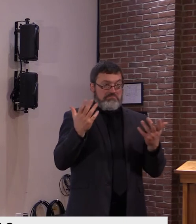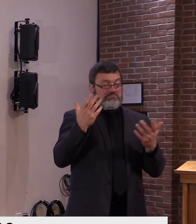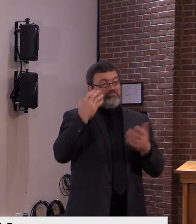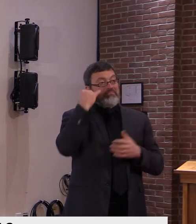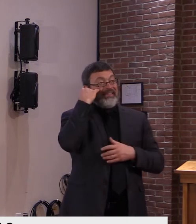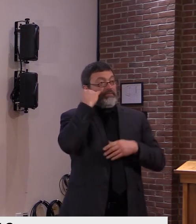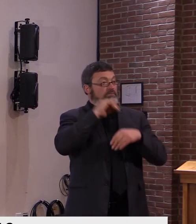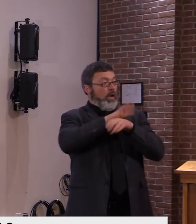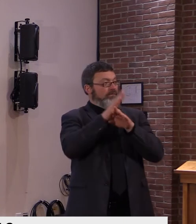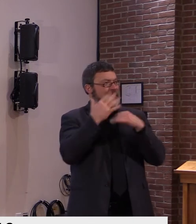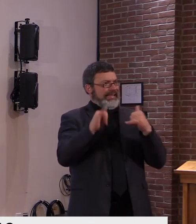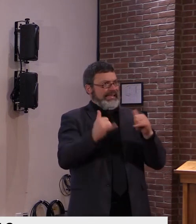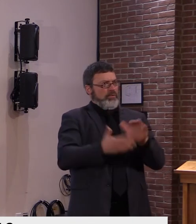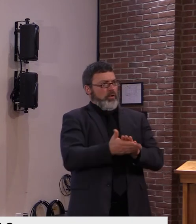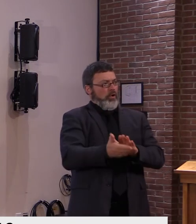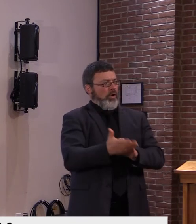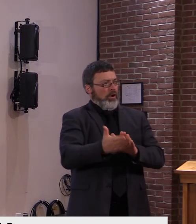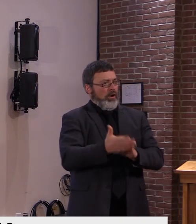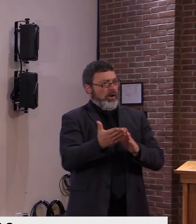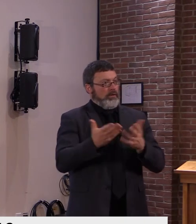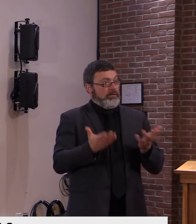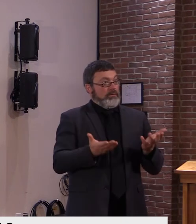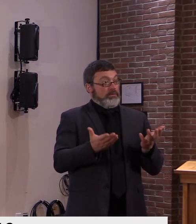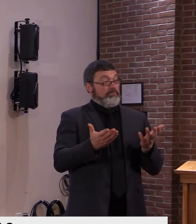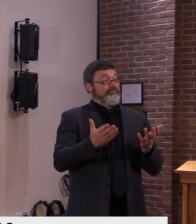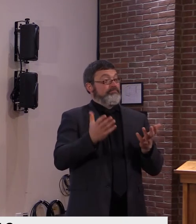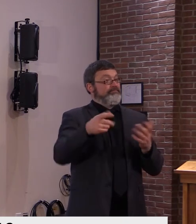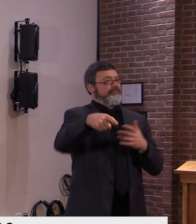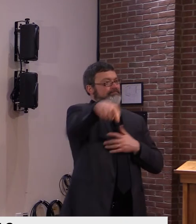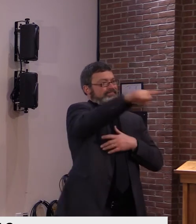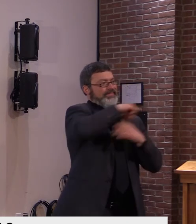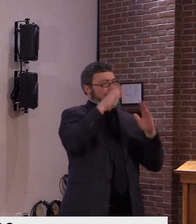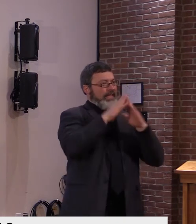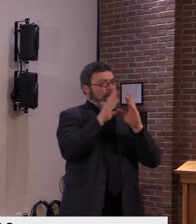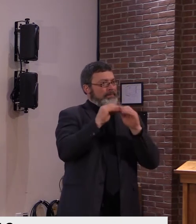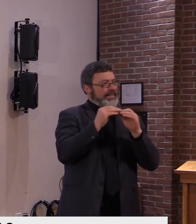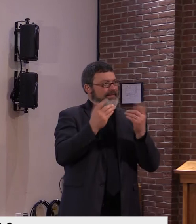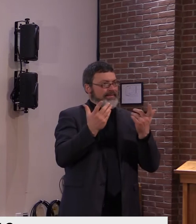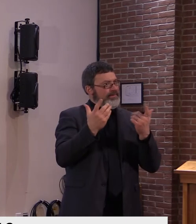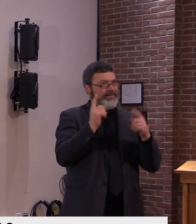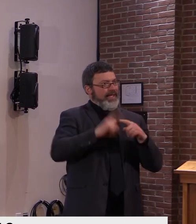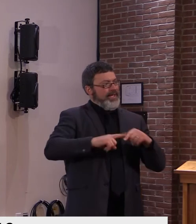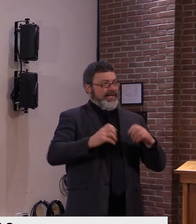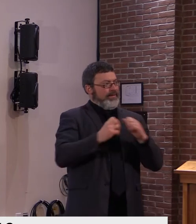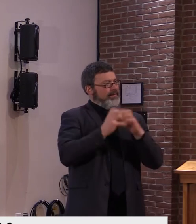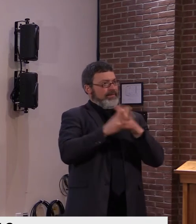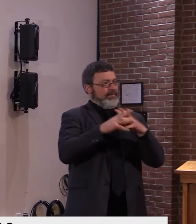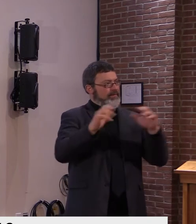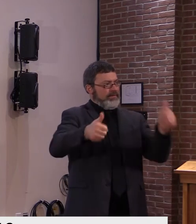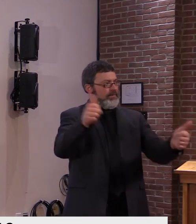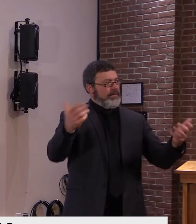Vermont, and from my standpoint, I'd like to see if we can implement some sort of mail-in